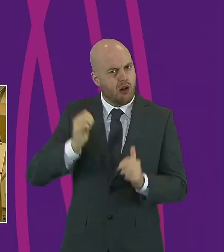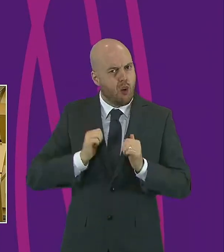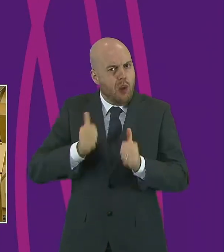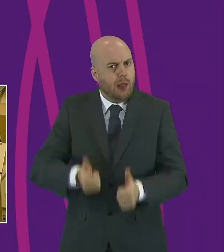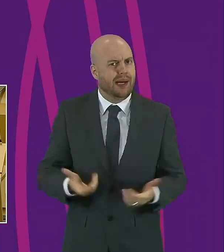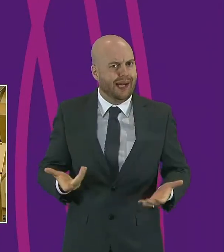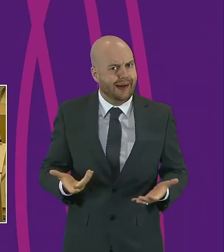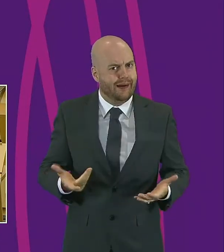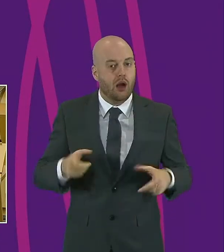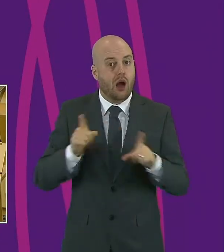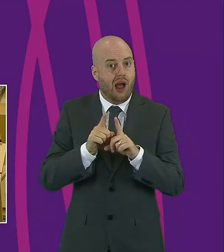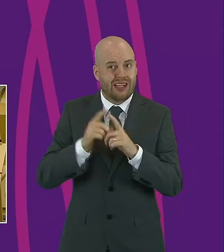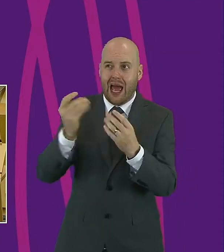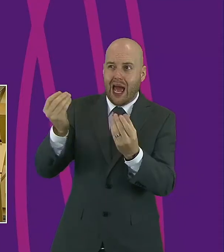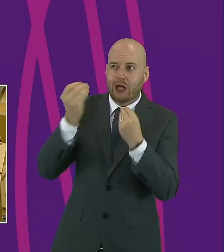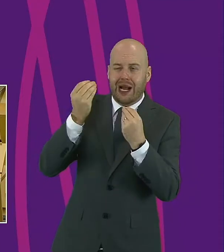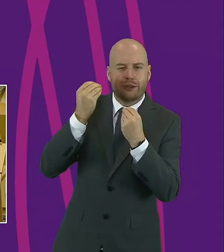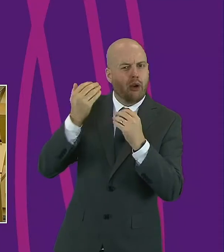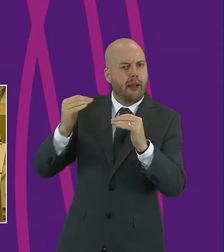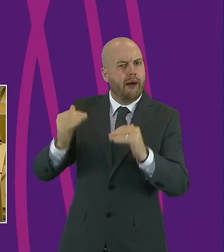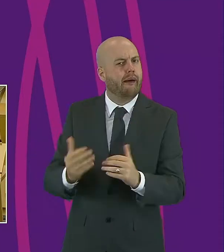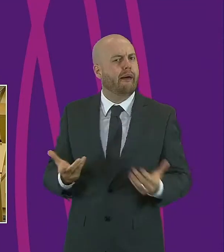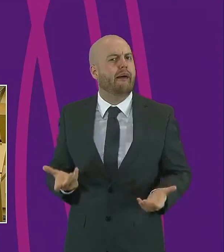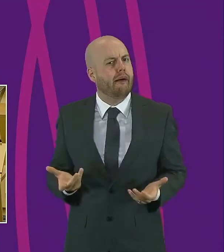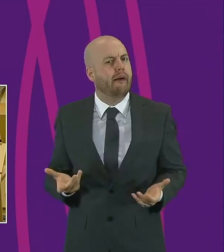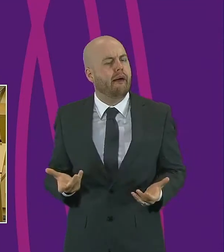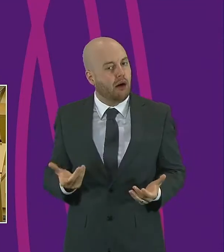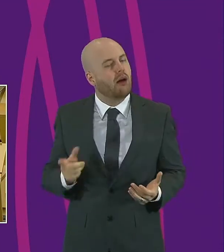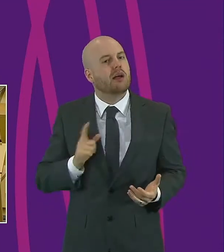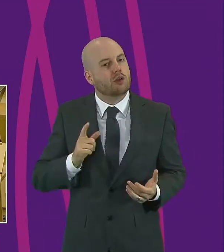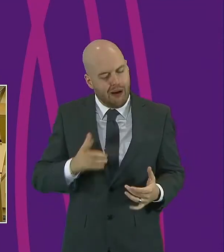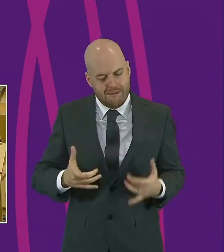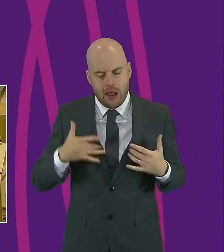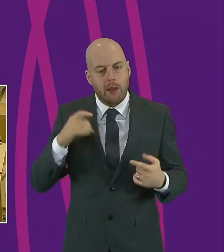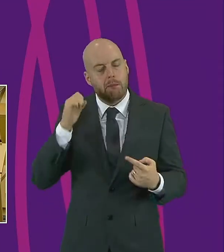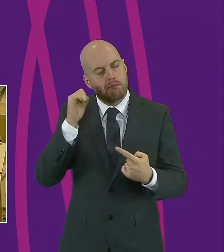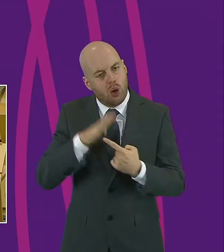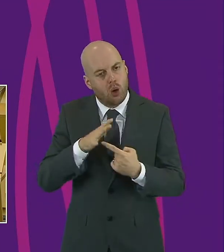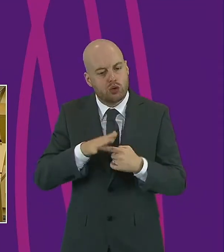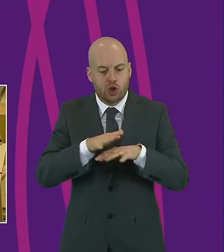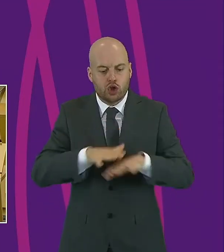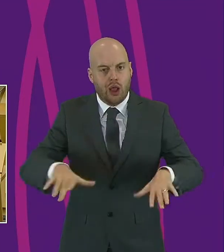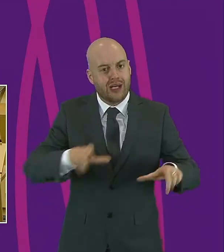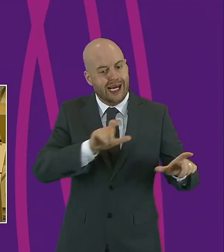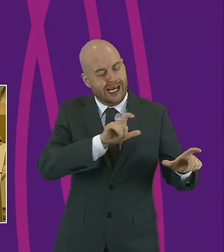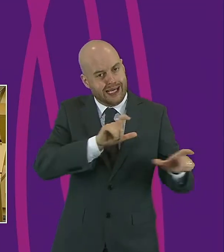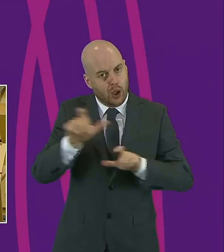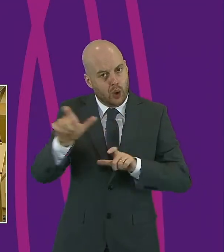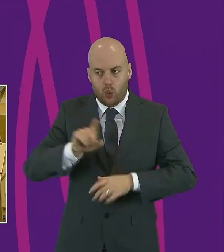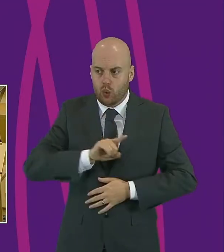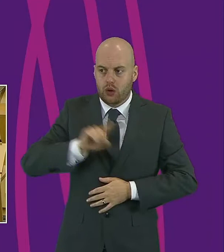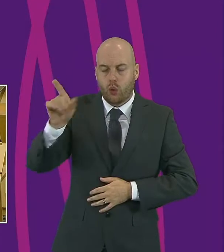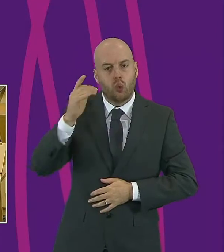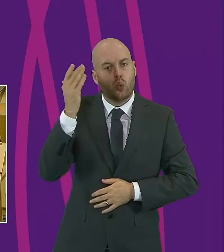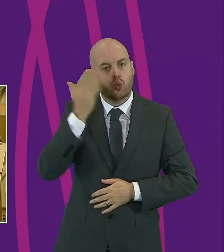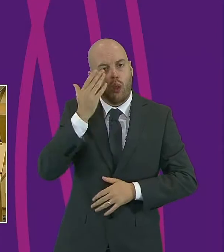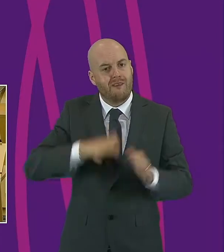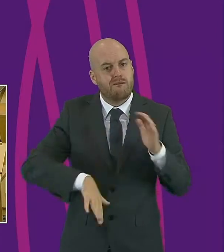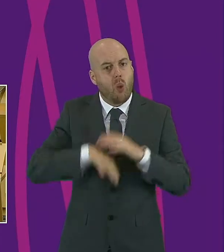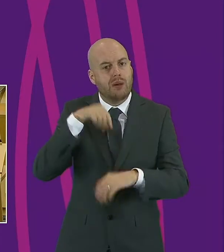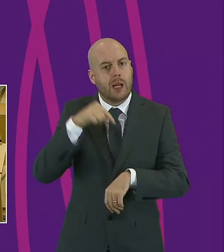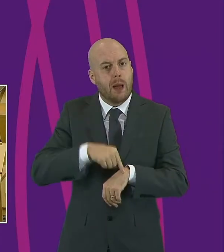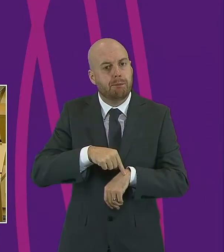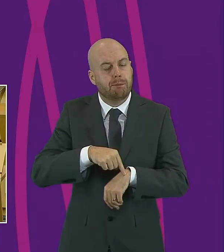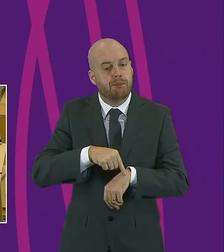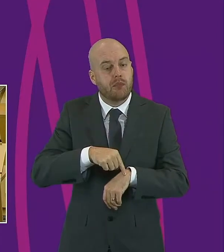as their educational opportunities. So I think it is really important that we have prioritised and continue to prioritise children being back in full-time education. But